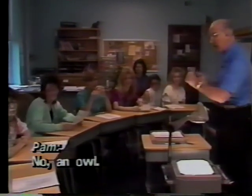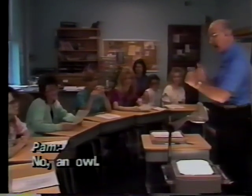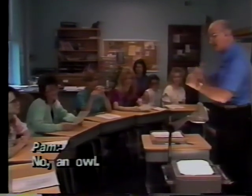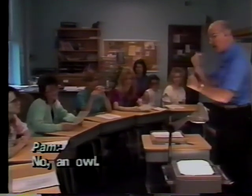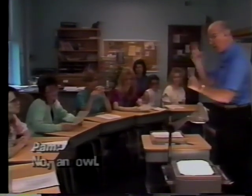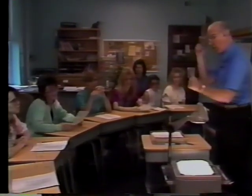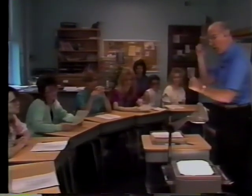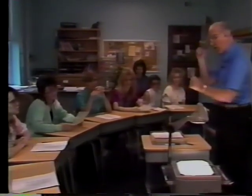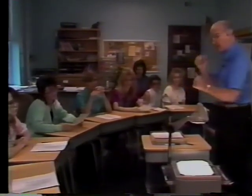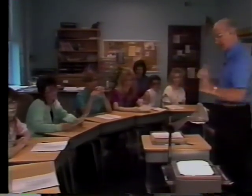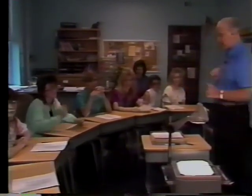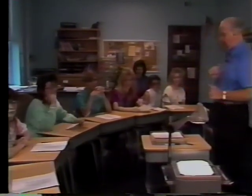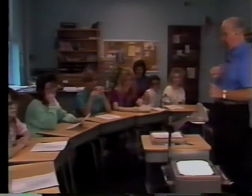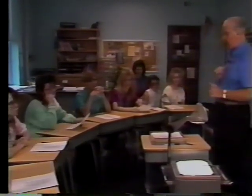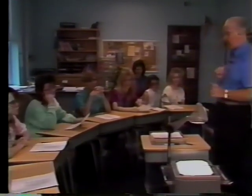Traces of the horse itself.